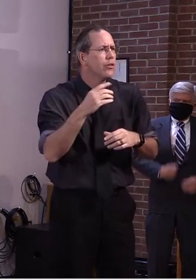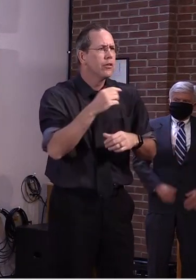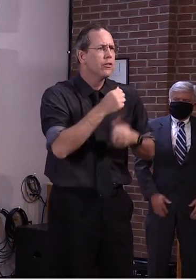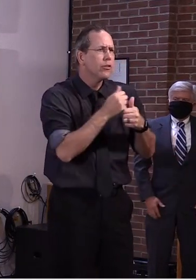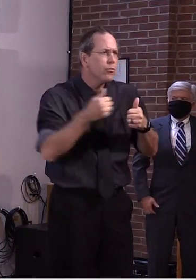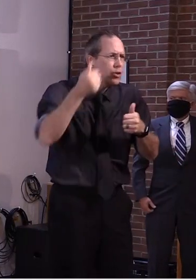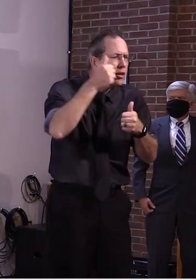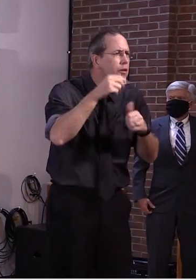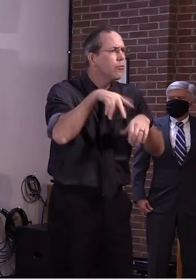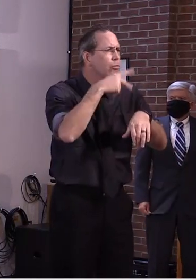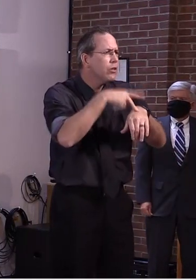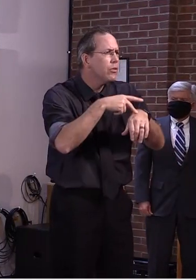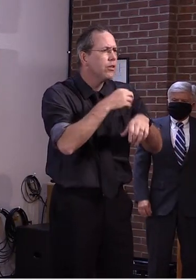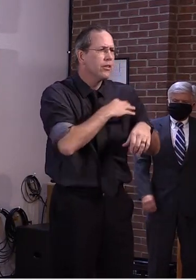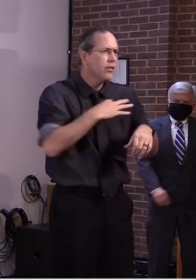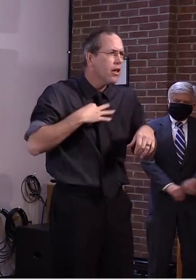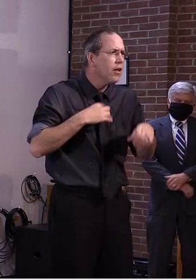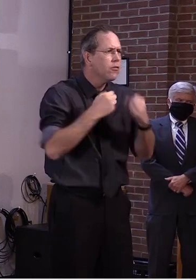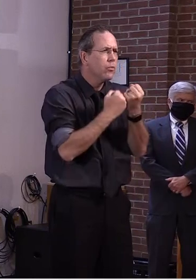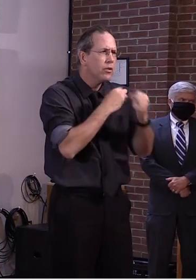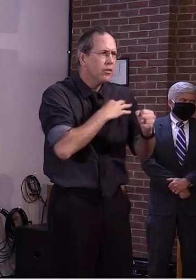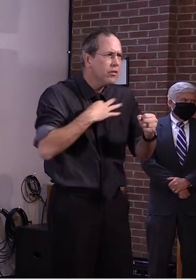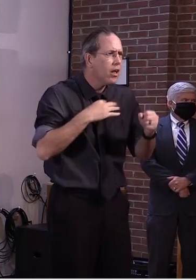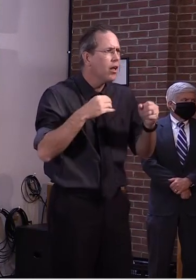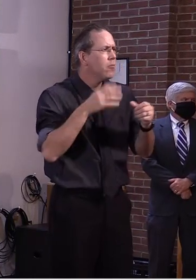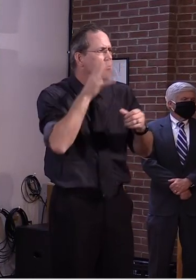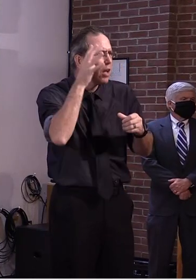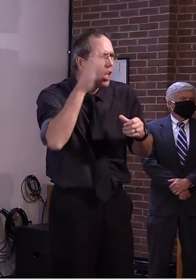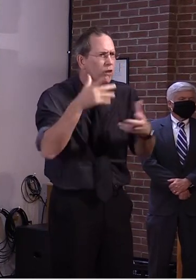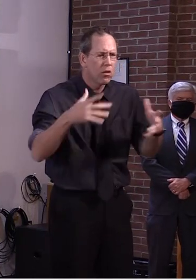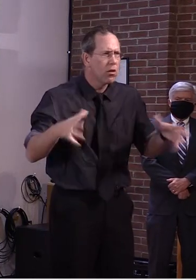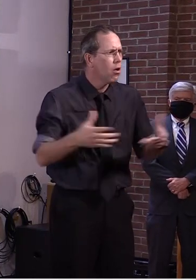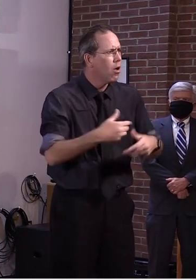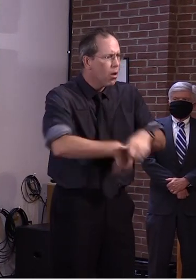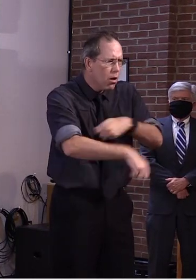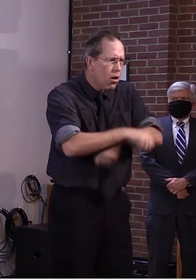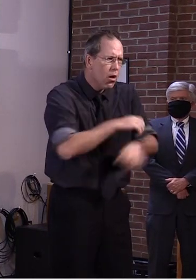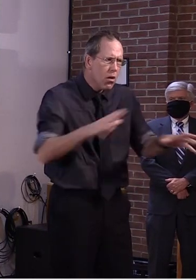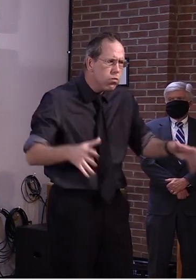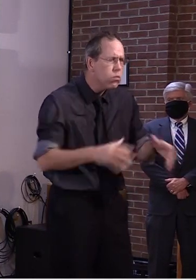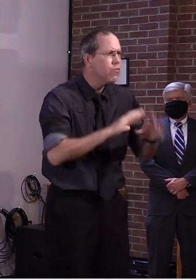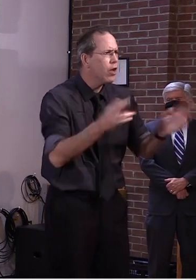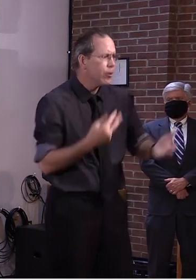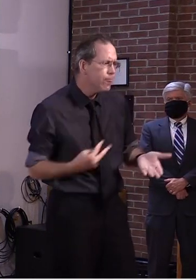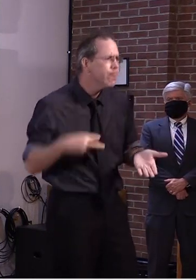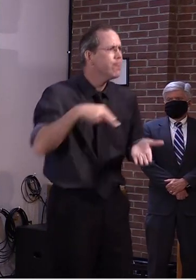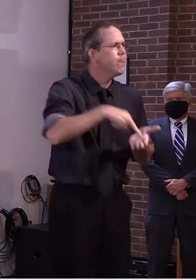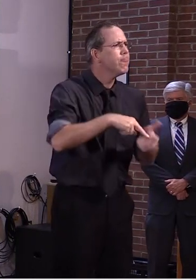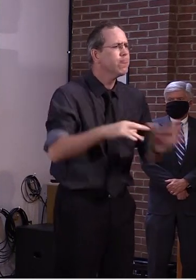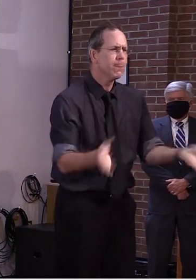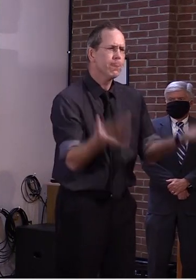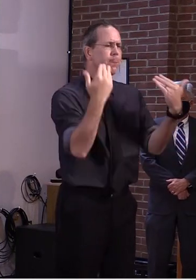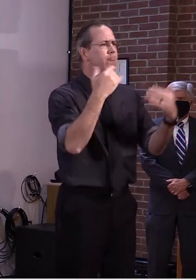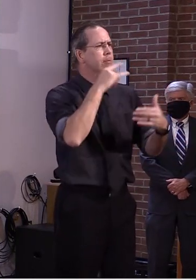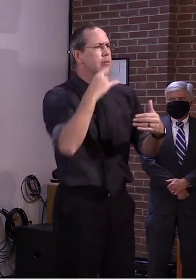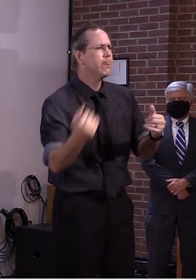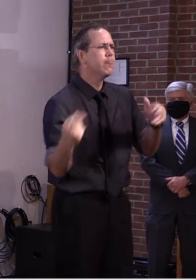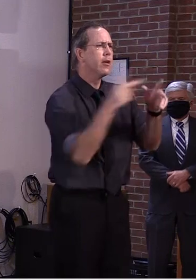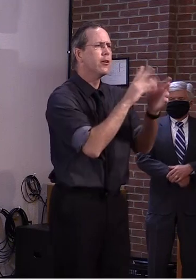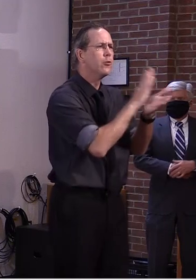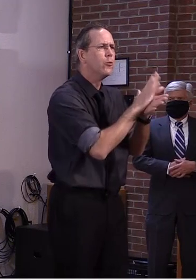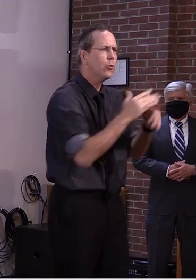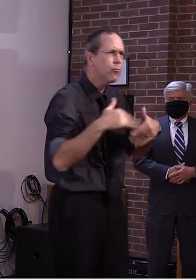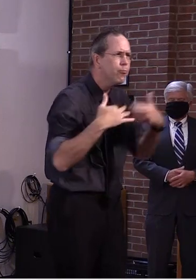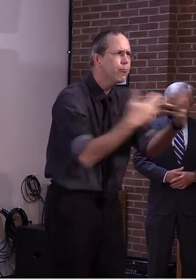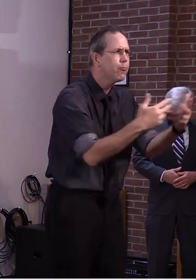rising to this challenge to support our kids. And getting back into school is just one of those challenges.